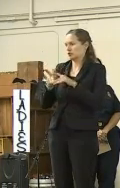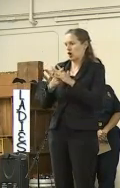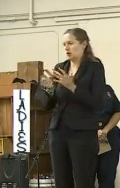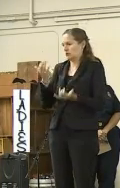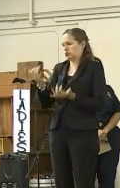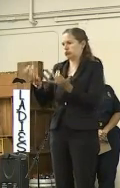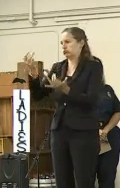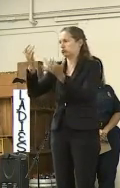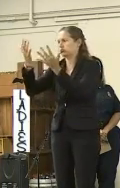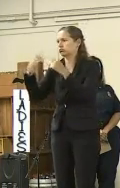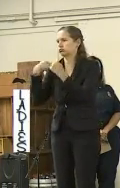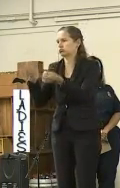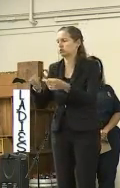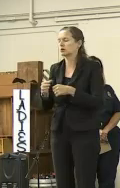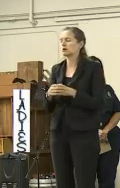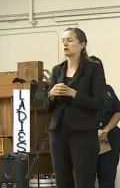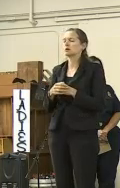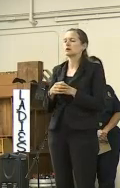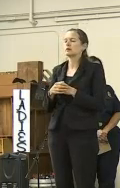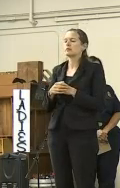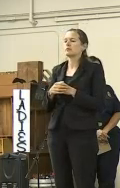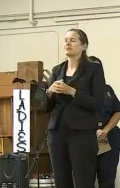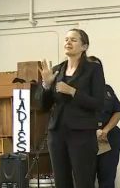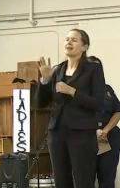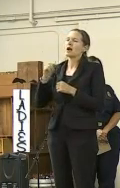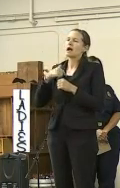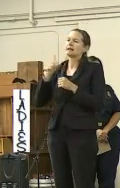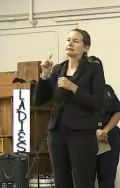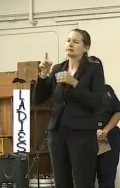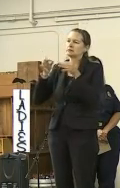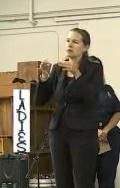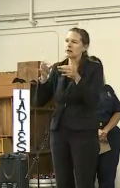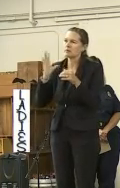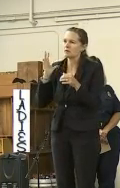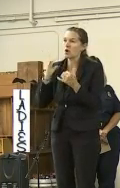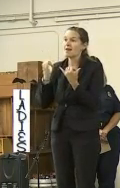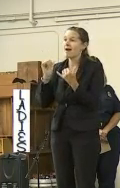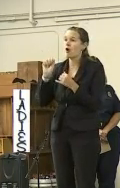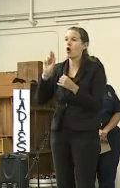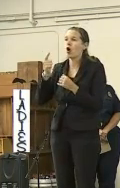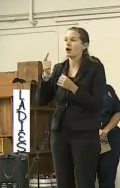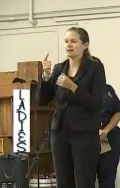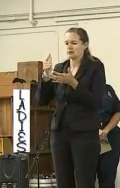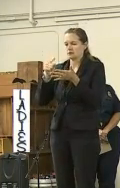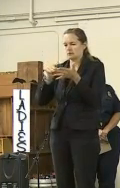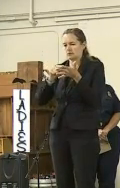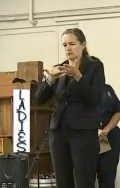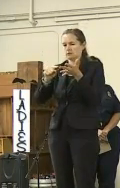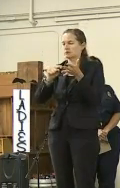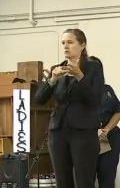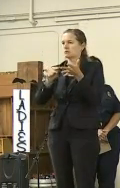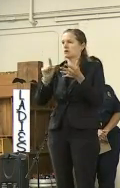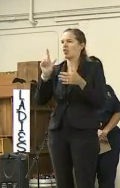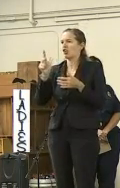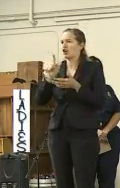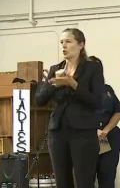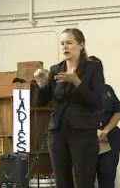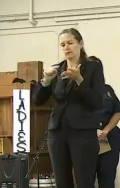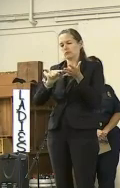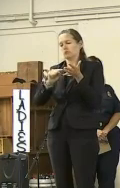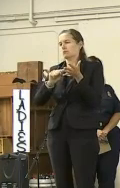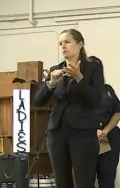And back to your question, I've talked about this. We were only in the third week of August. And as we know, we move